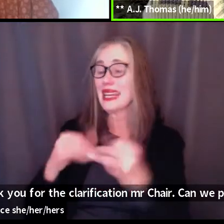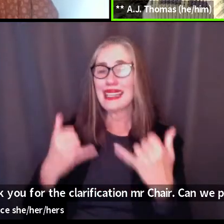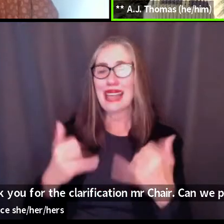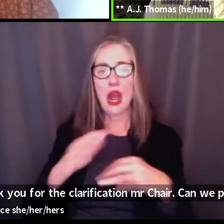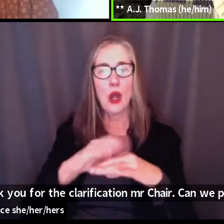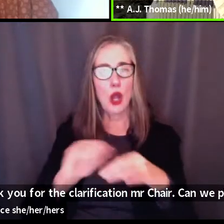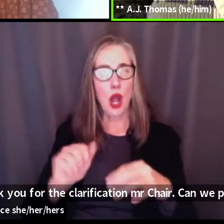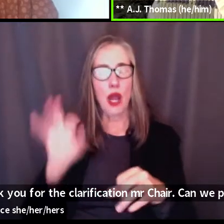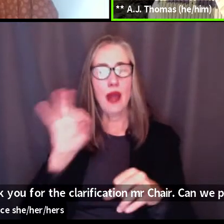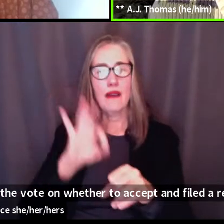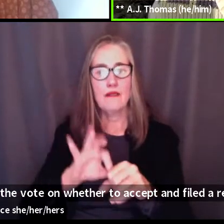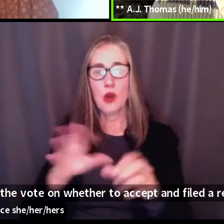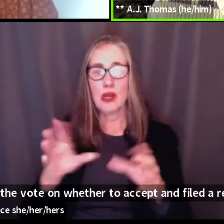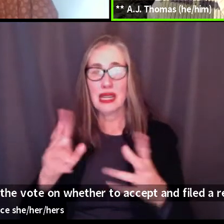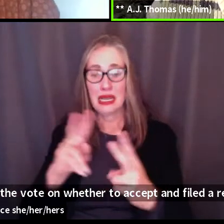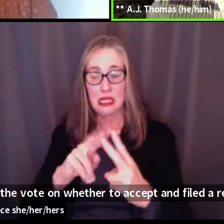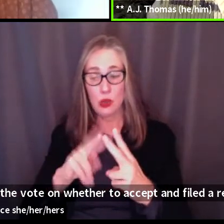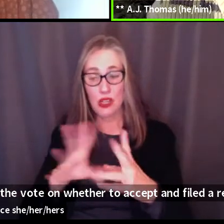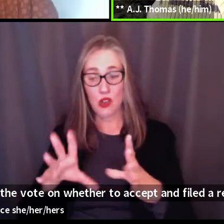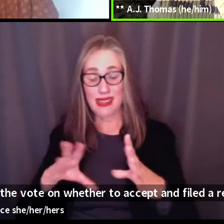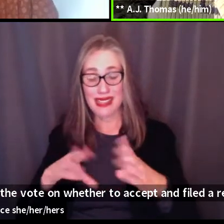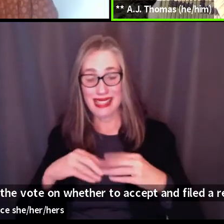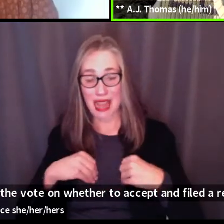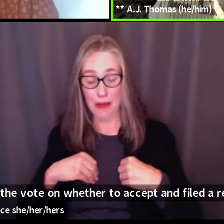accept and file the report of the Legislation Committee?